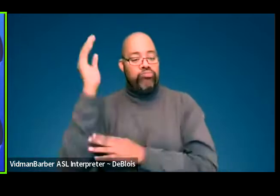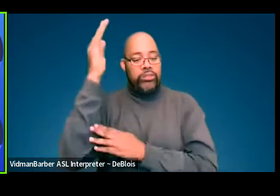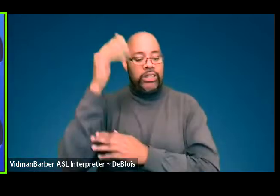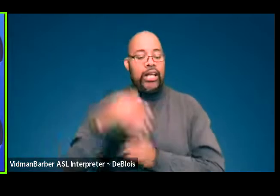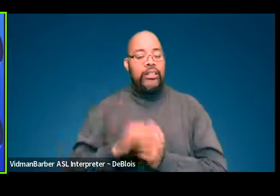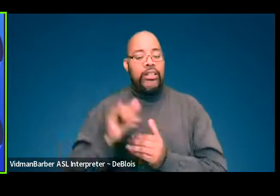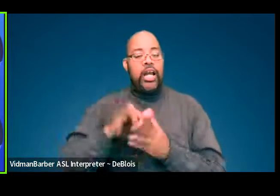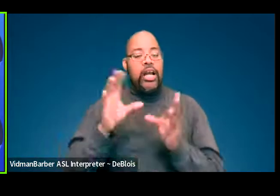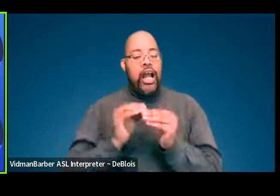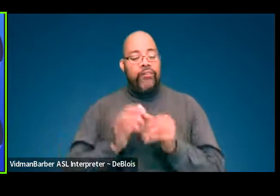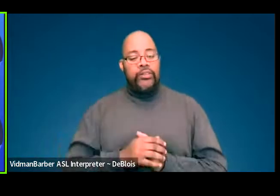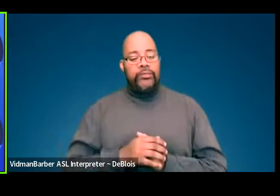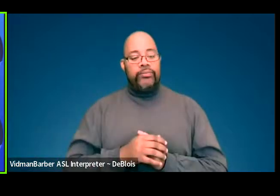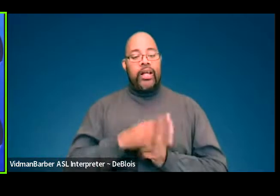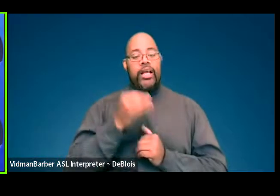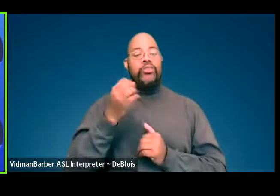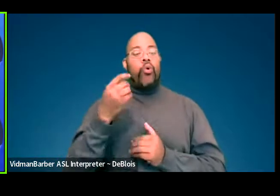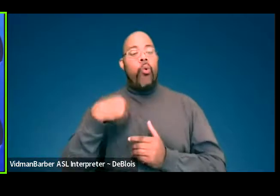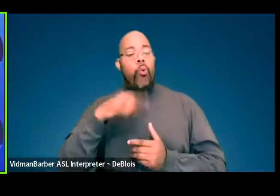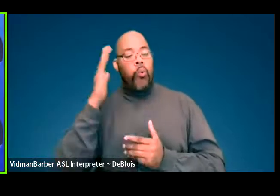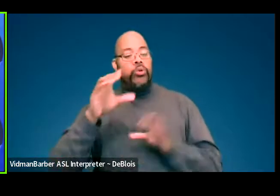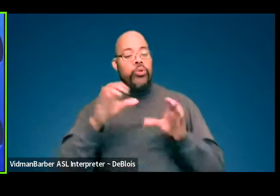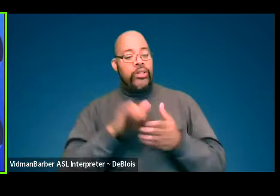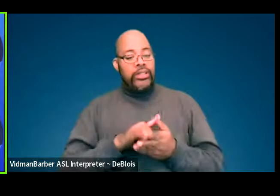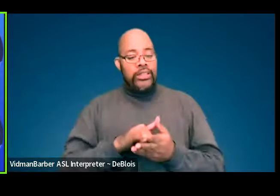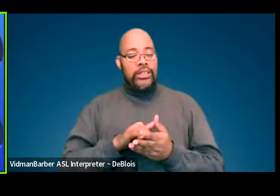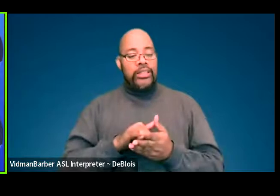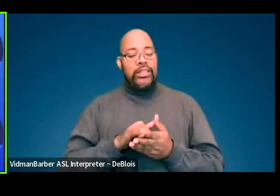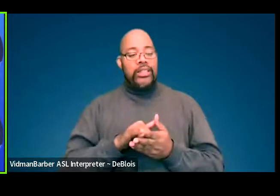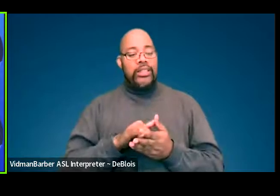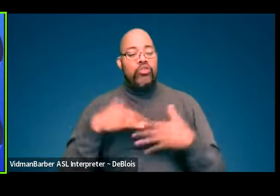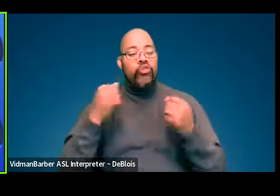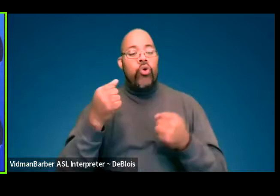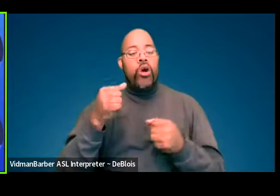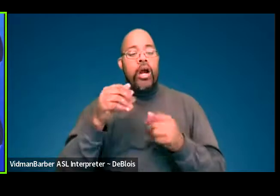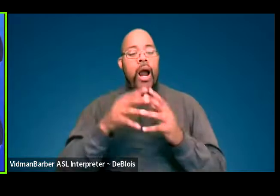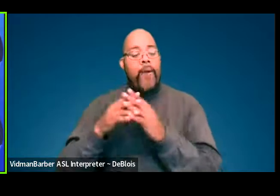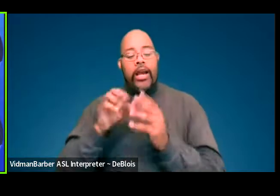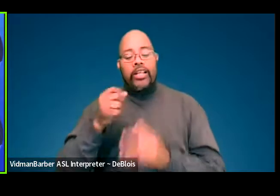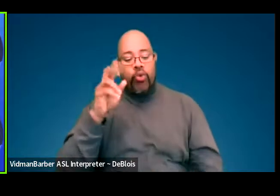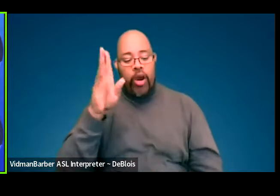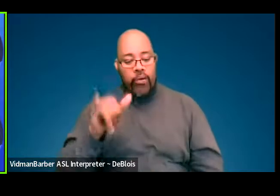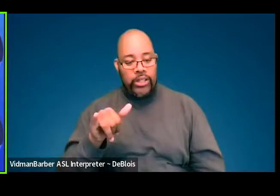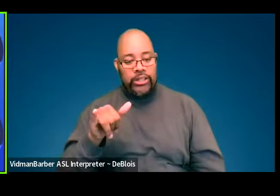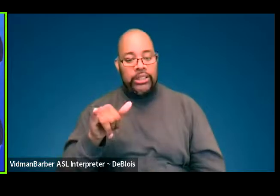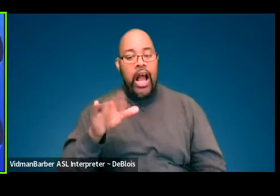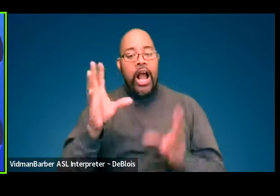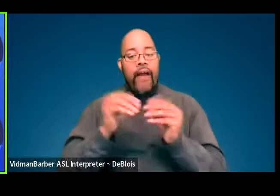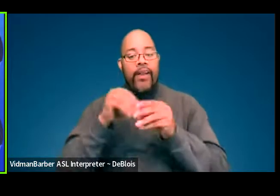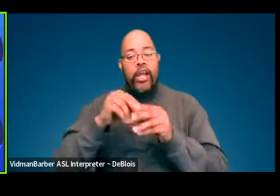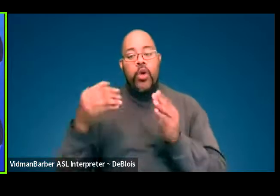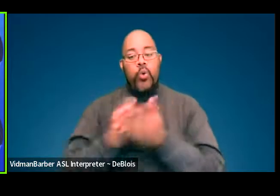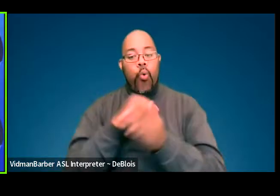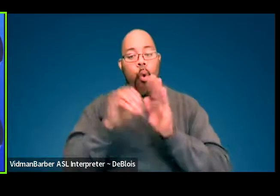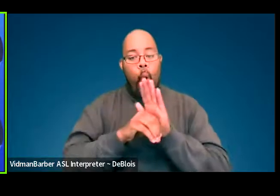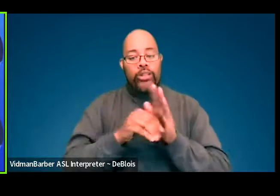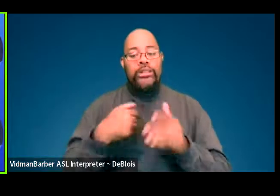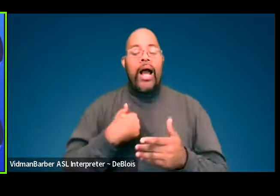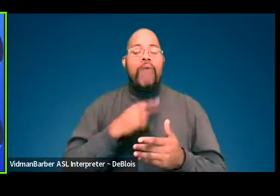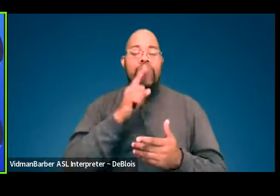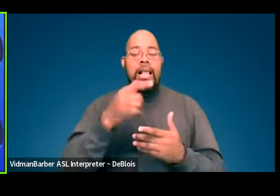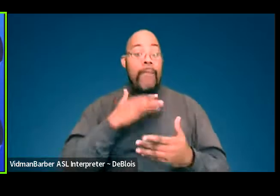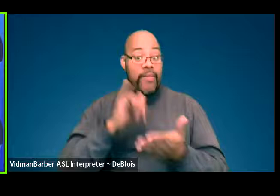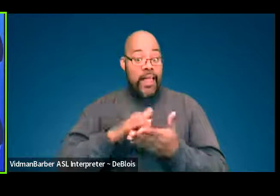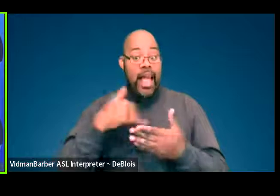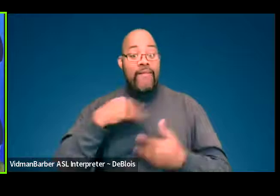a conference. And so we're going to be doing that at Restore America's Estuaries Conference in New Orleans. So I'm excited about that. We're also going